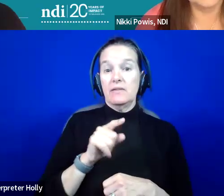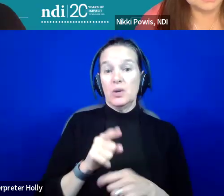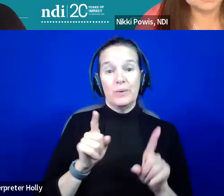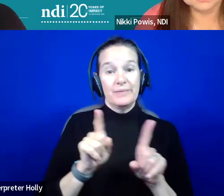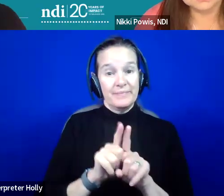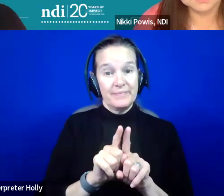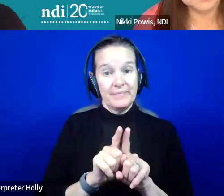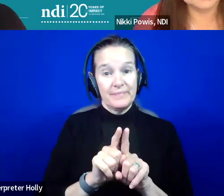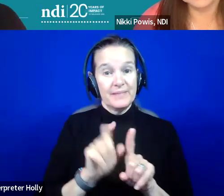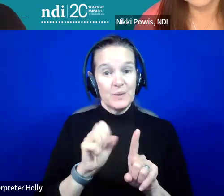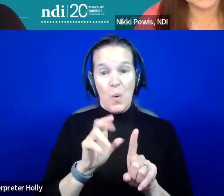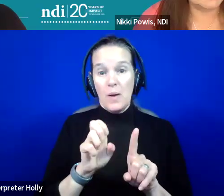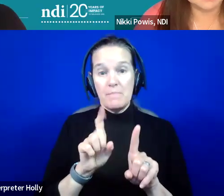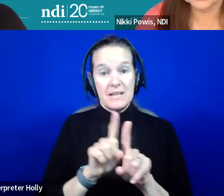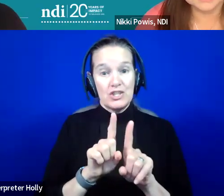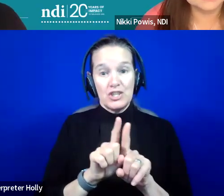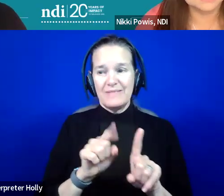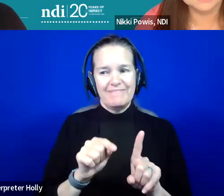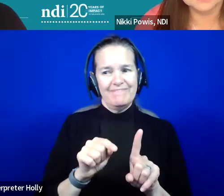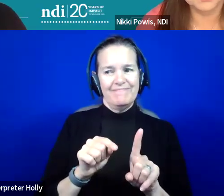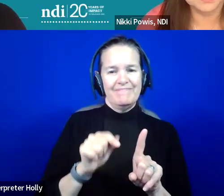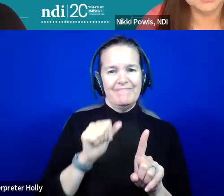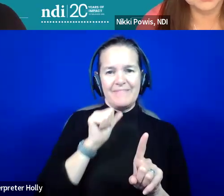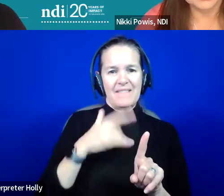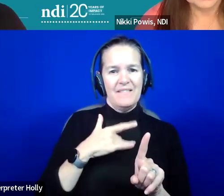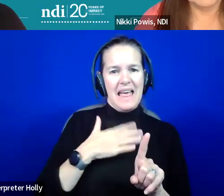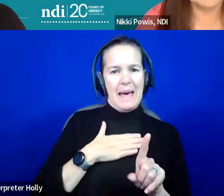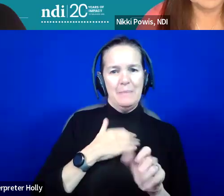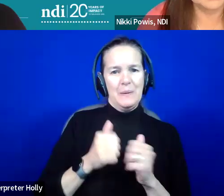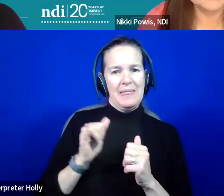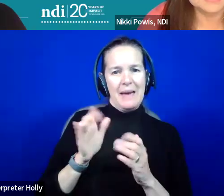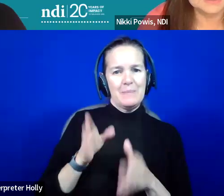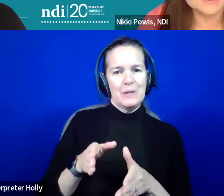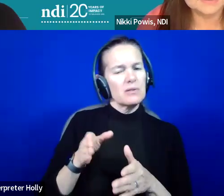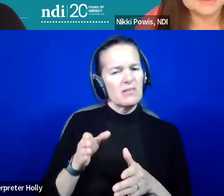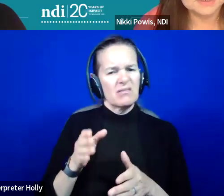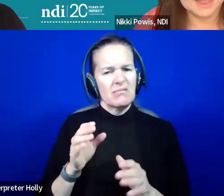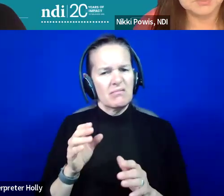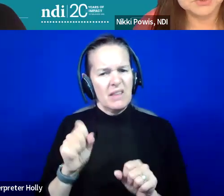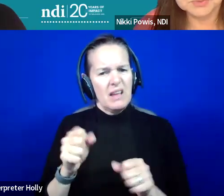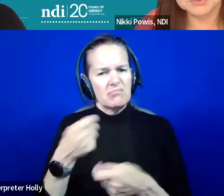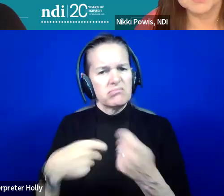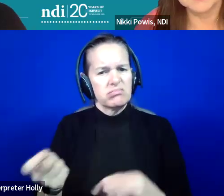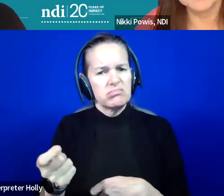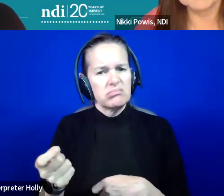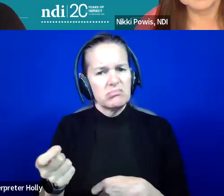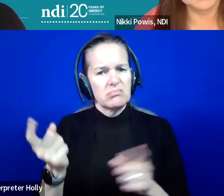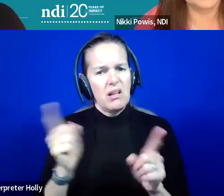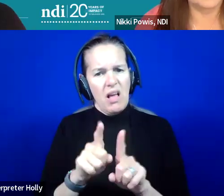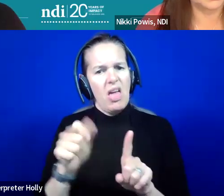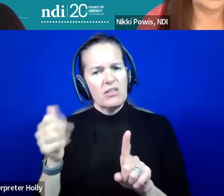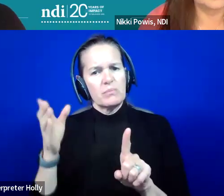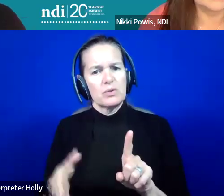match, there's no shame in trying to get another one, or maybe that person isn't able to provide